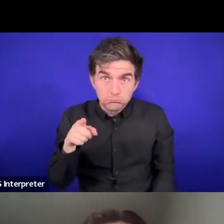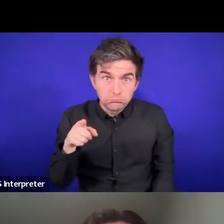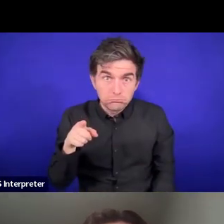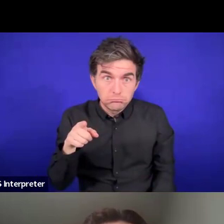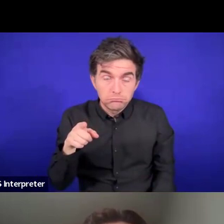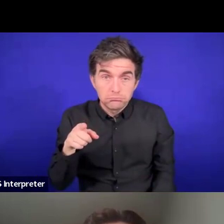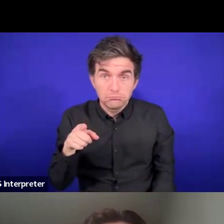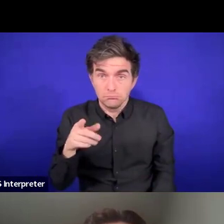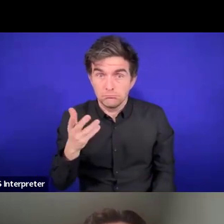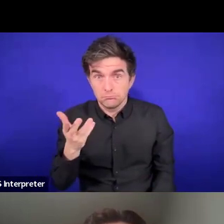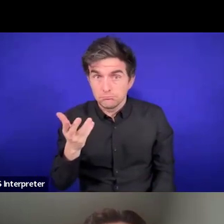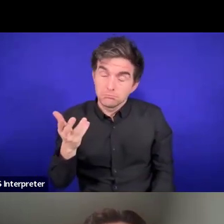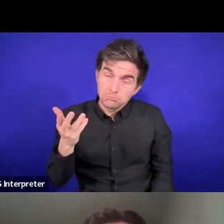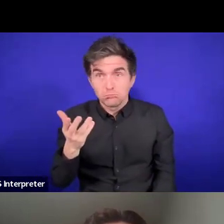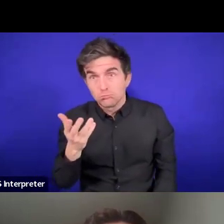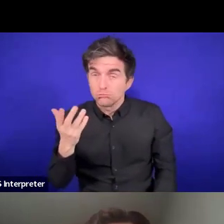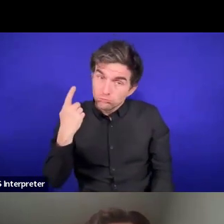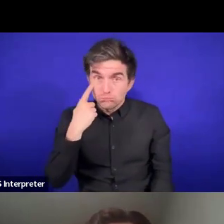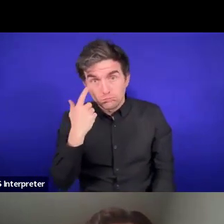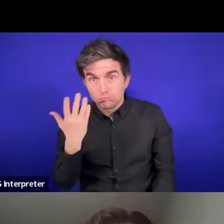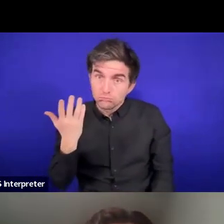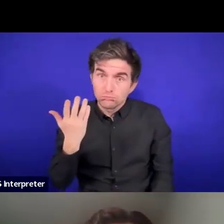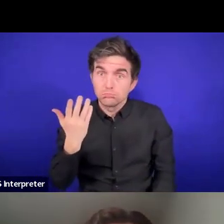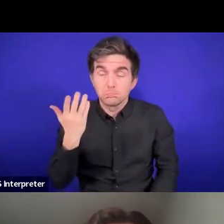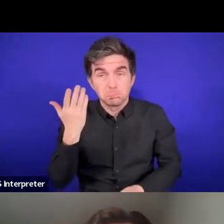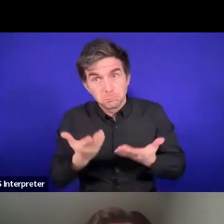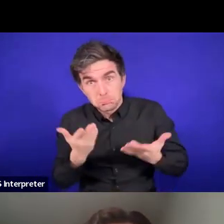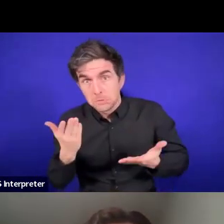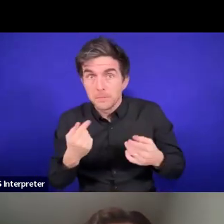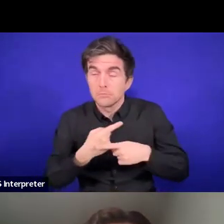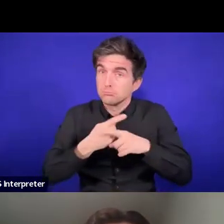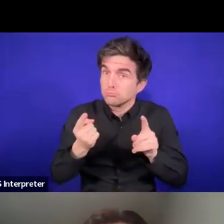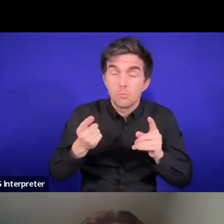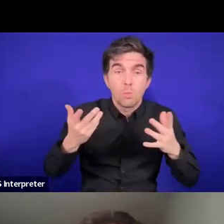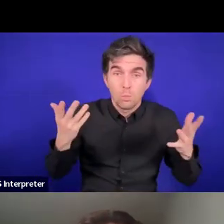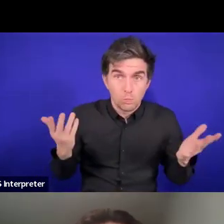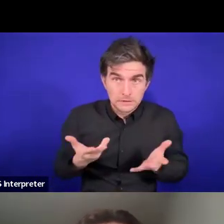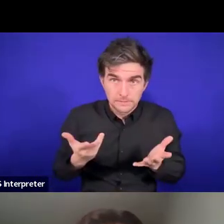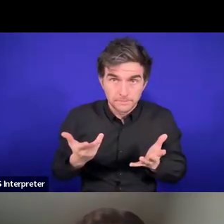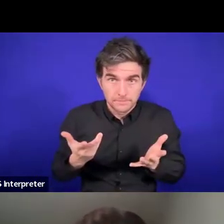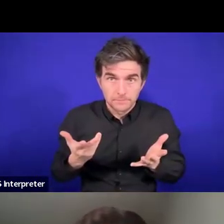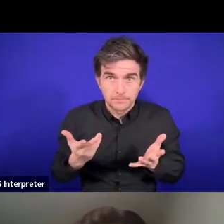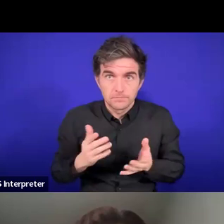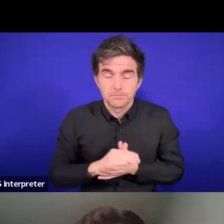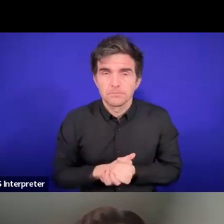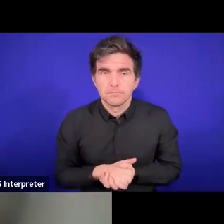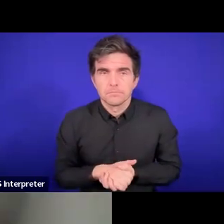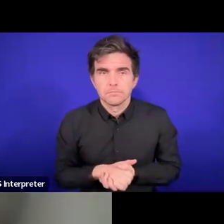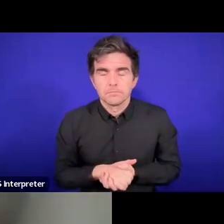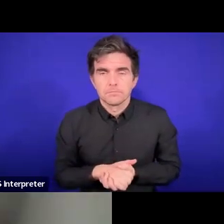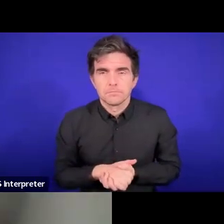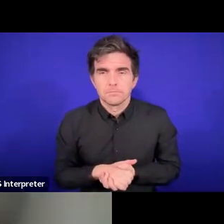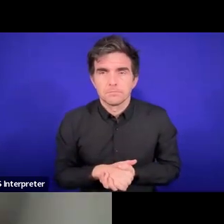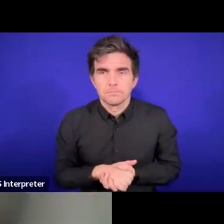perhaps if we have one round finally of then responses where if anybody wants to speak to that issue around disability severity, we could